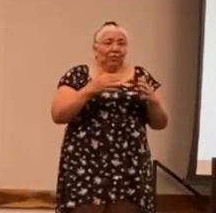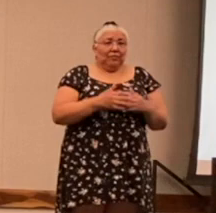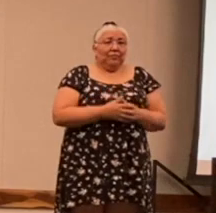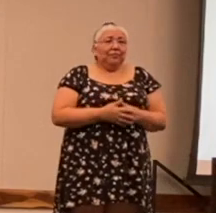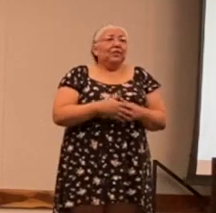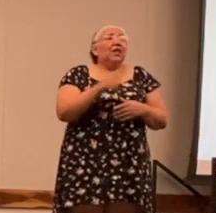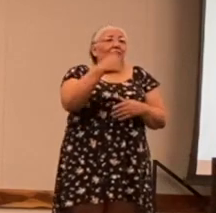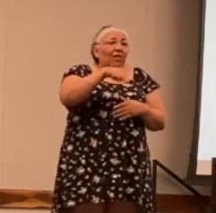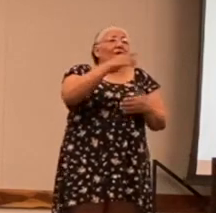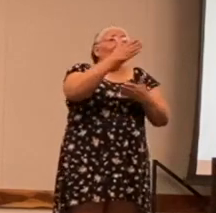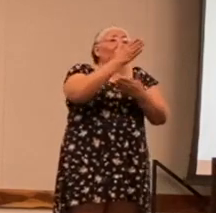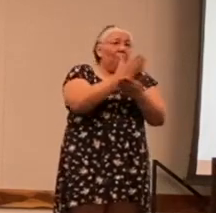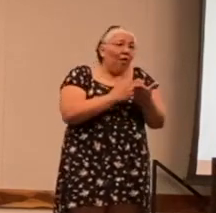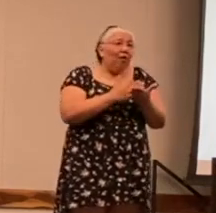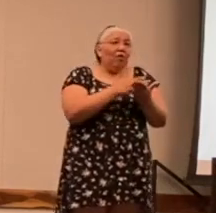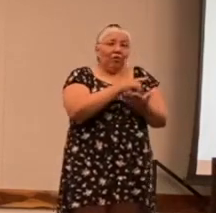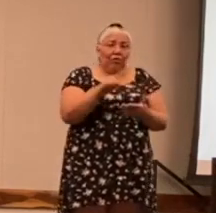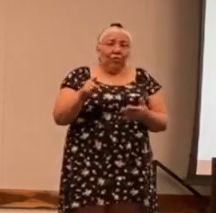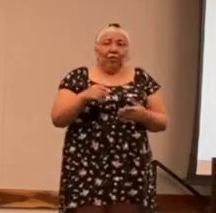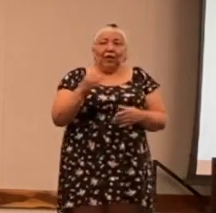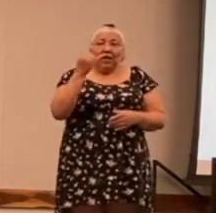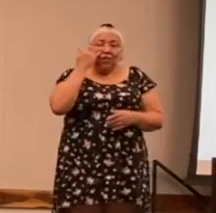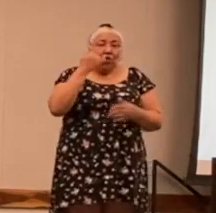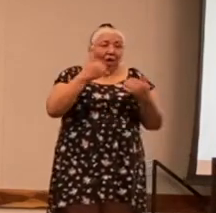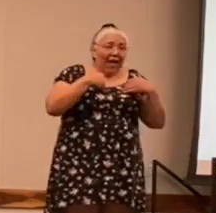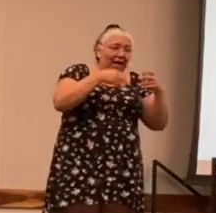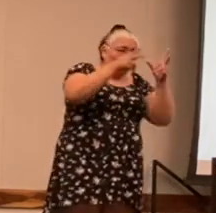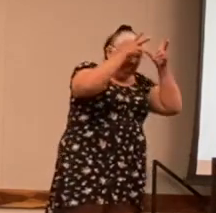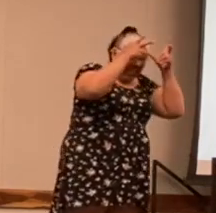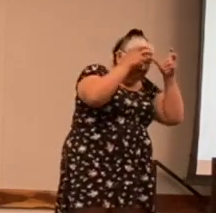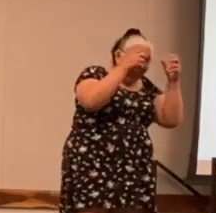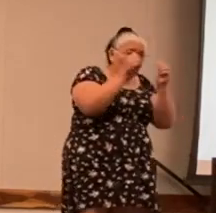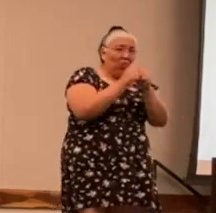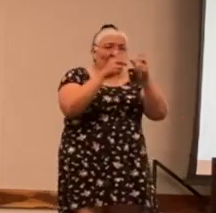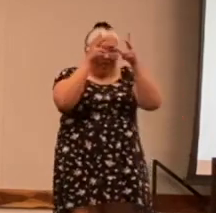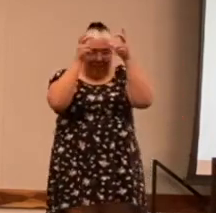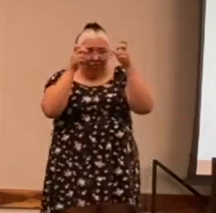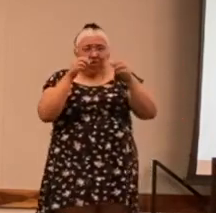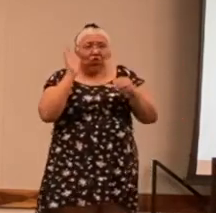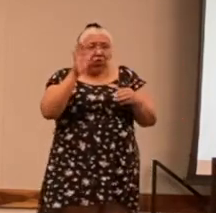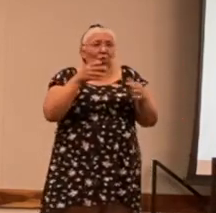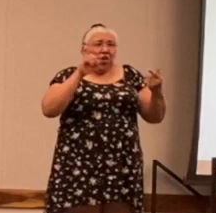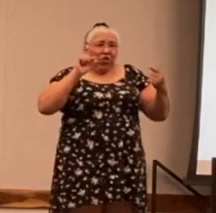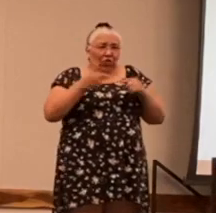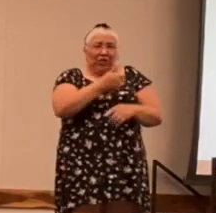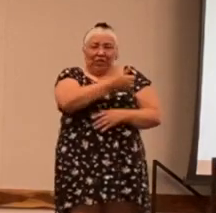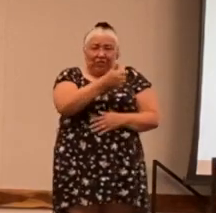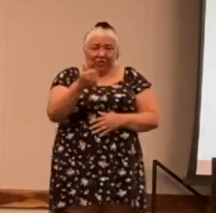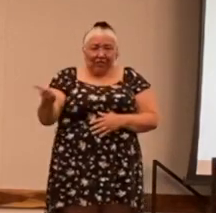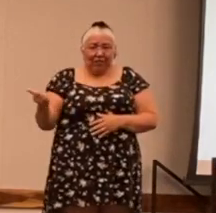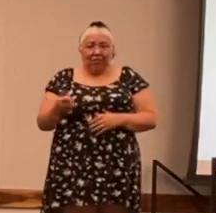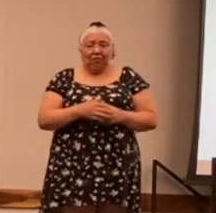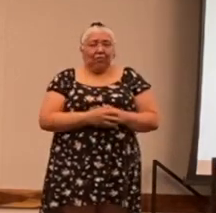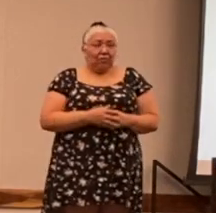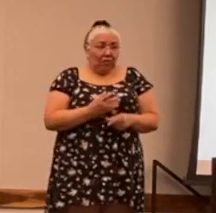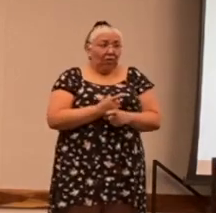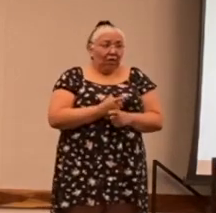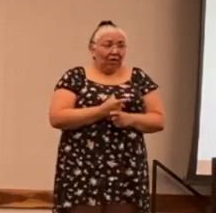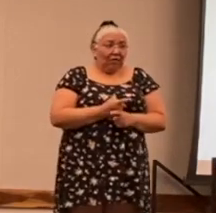part of you. So if you repay evil with evil, you're just going to be ending up hurting yourself.